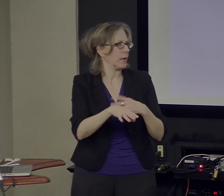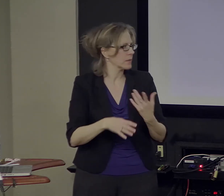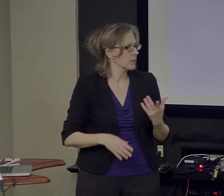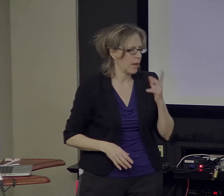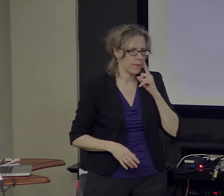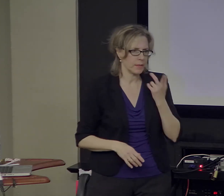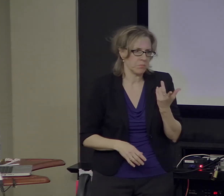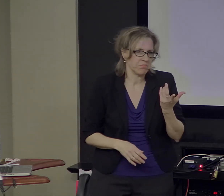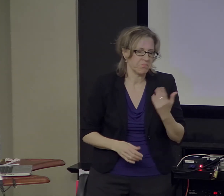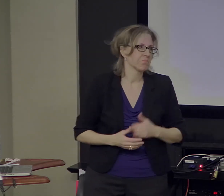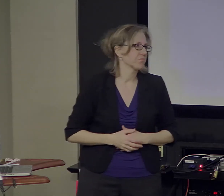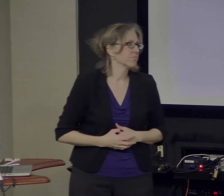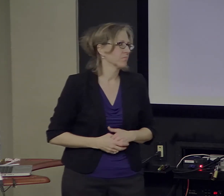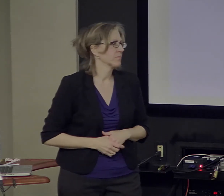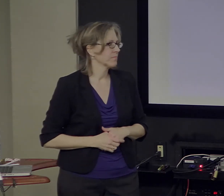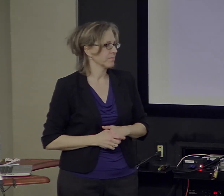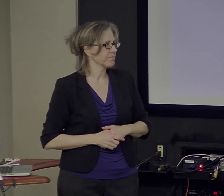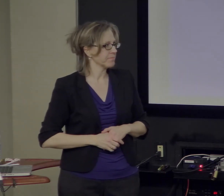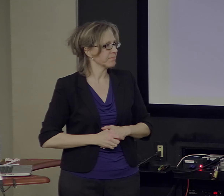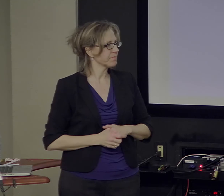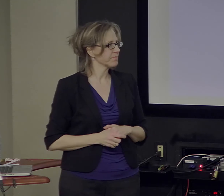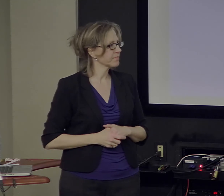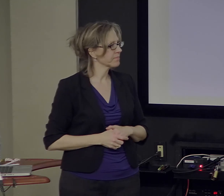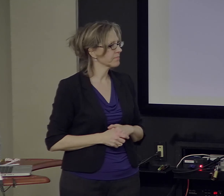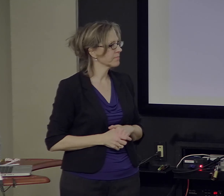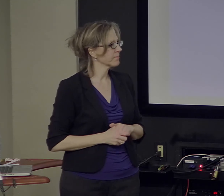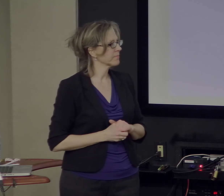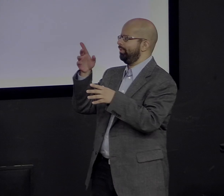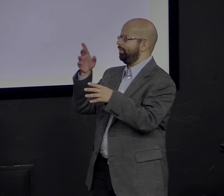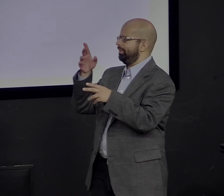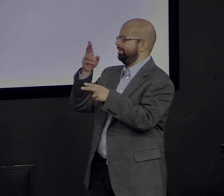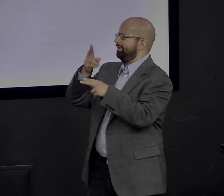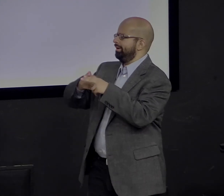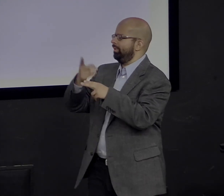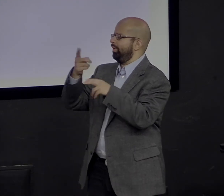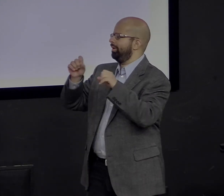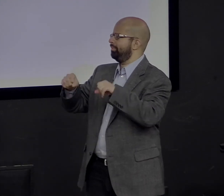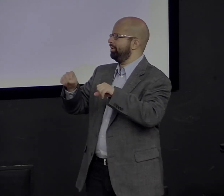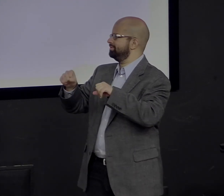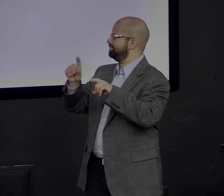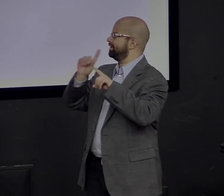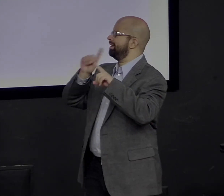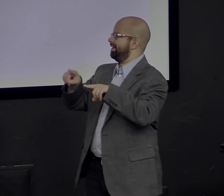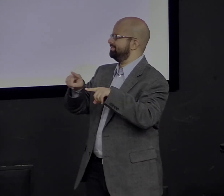of research that are out there already for the spoken languages to see if I could compare that with sign languages.